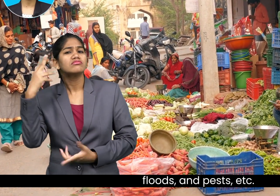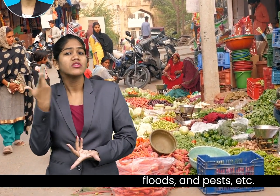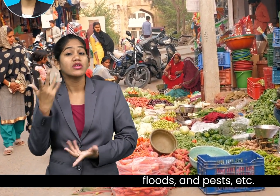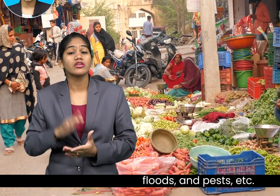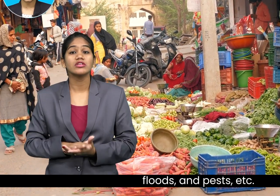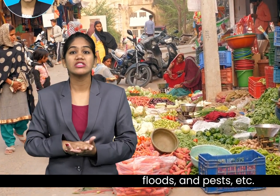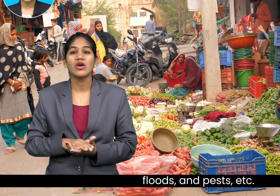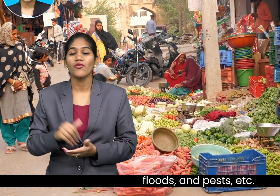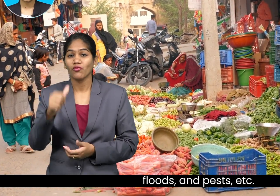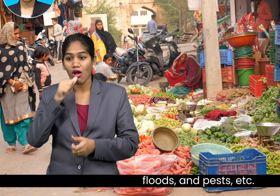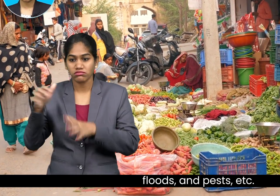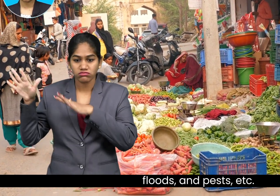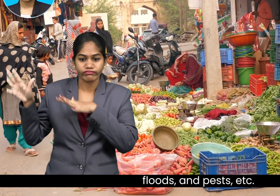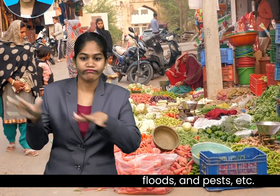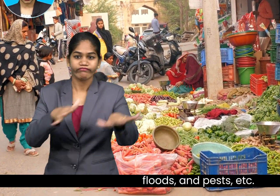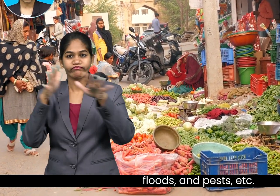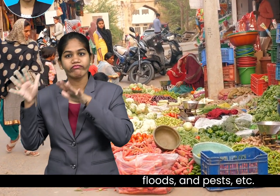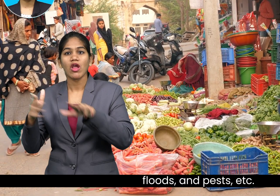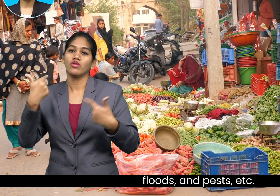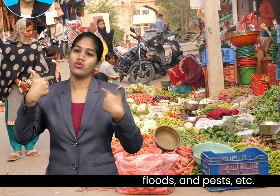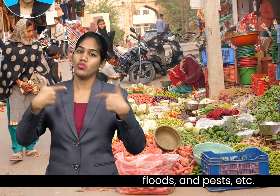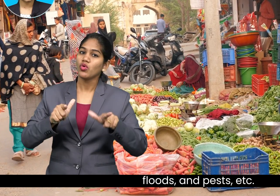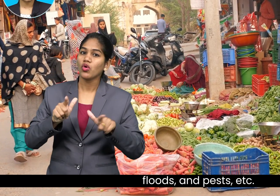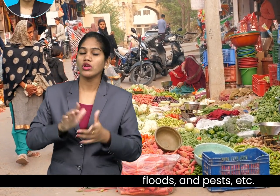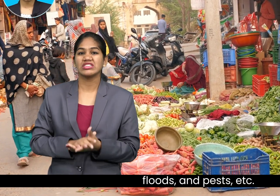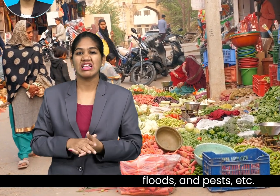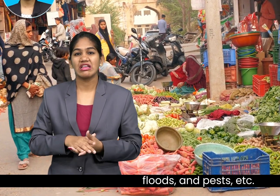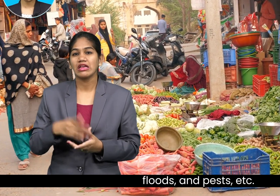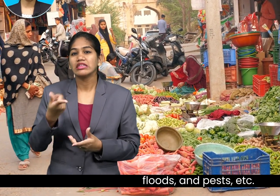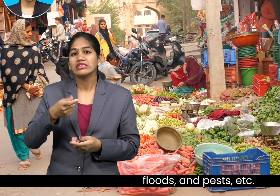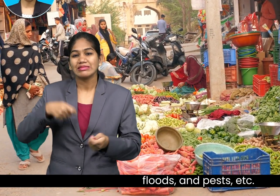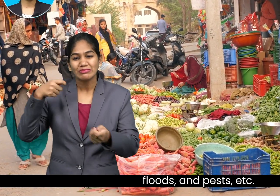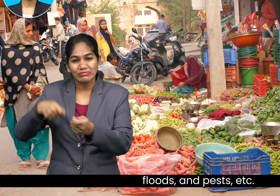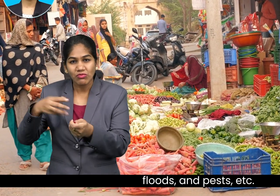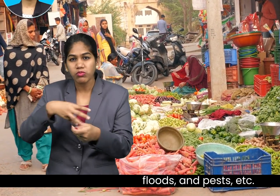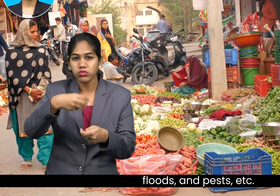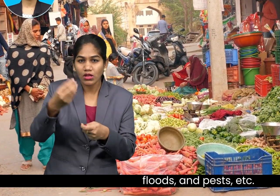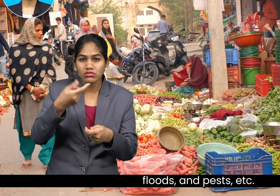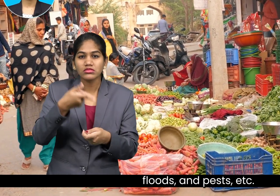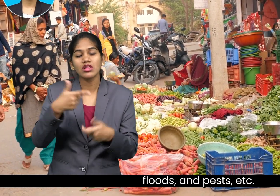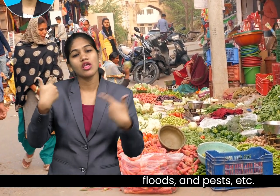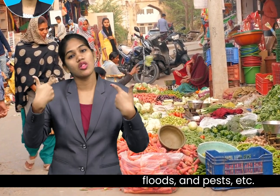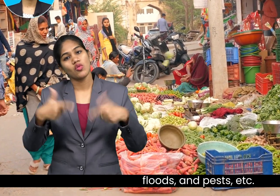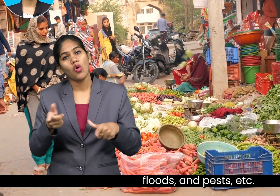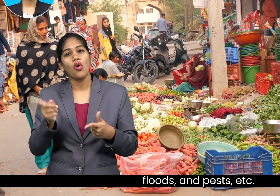because of floods and pests, etc.